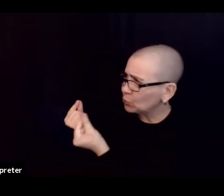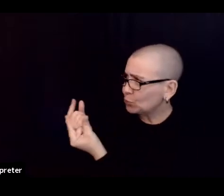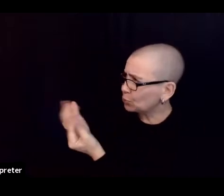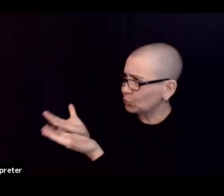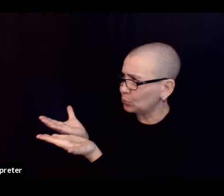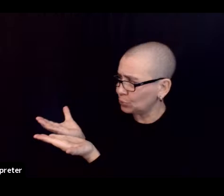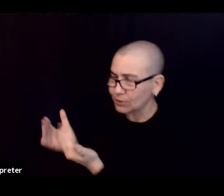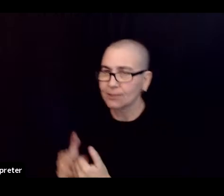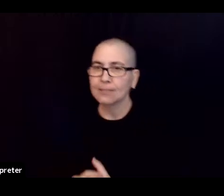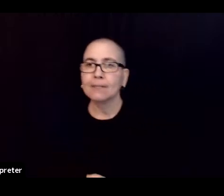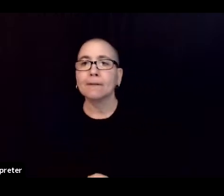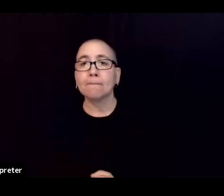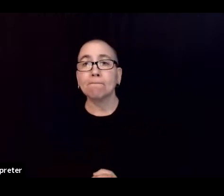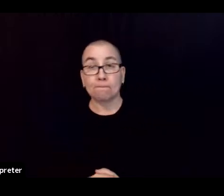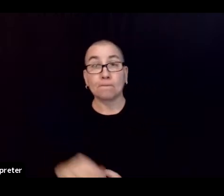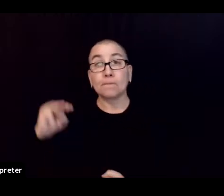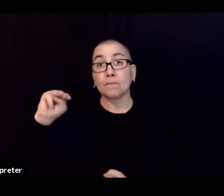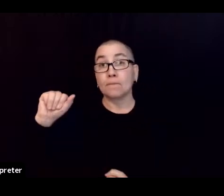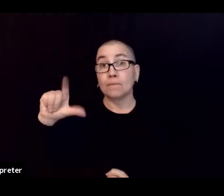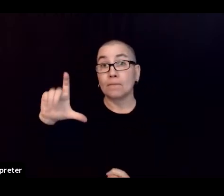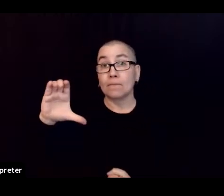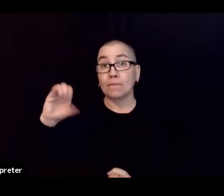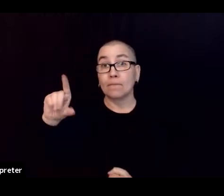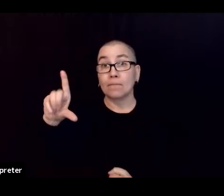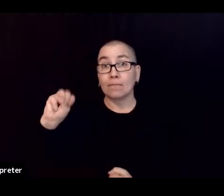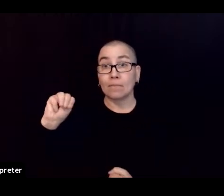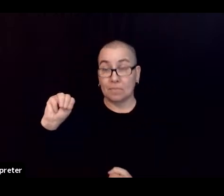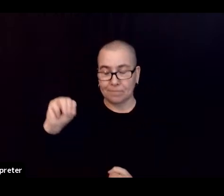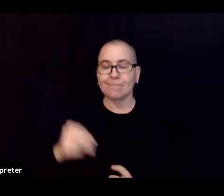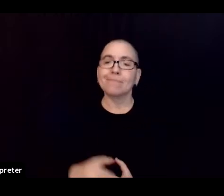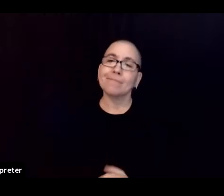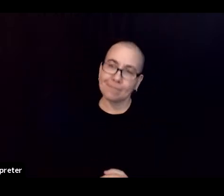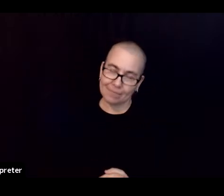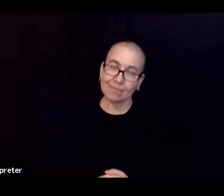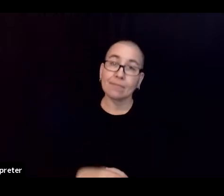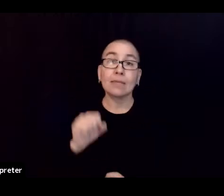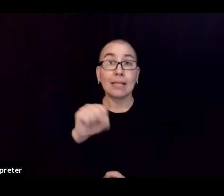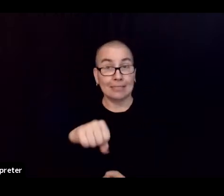recommendation because we really want people to be aware of the